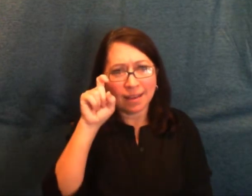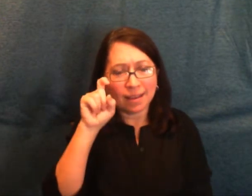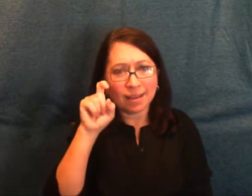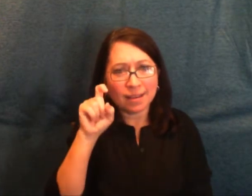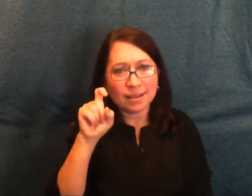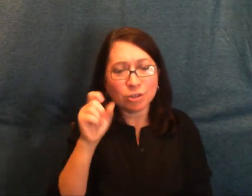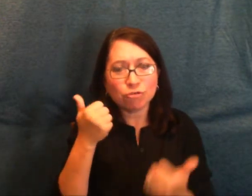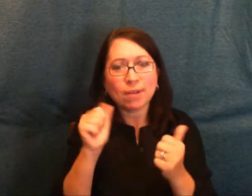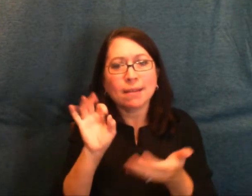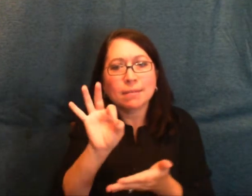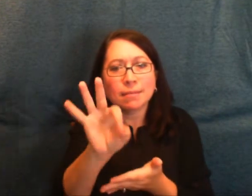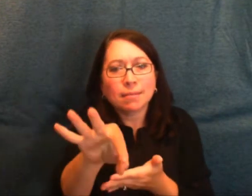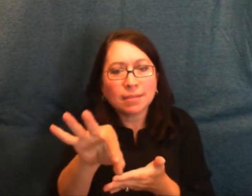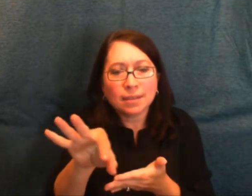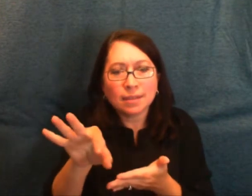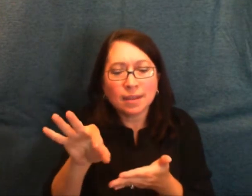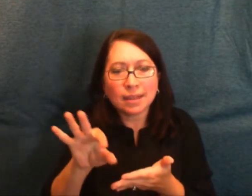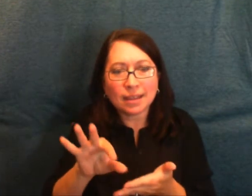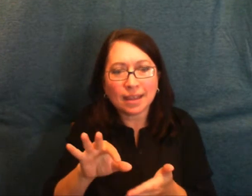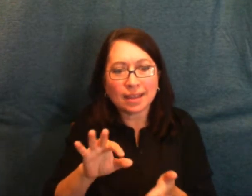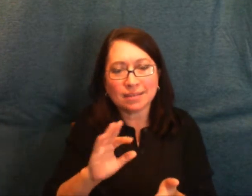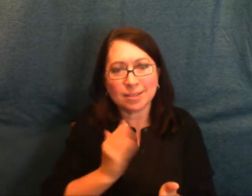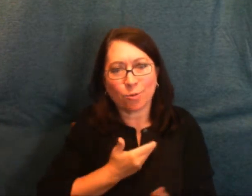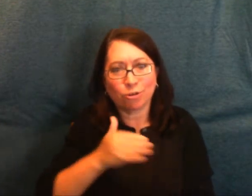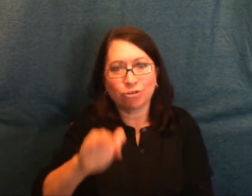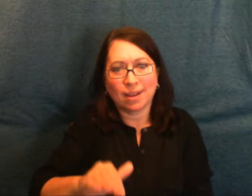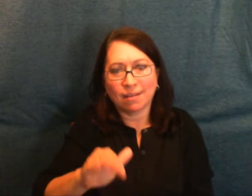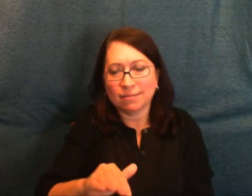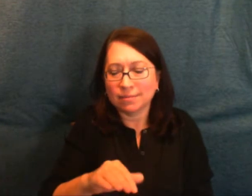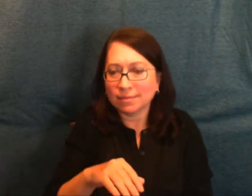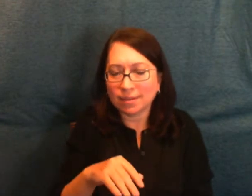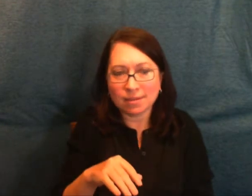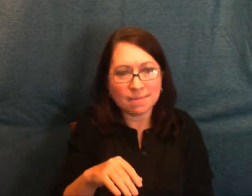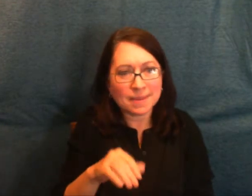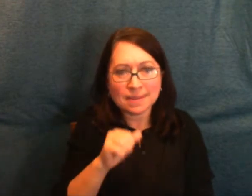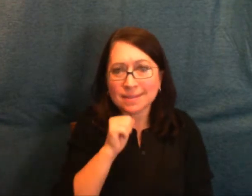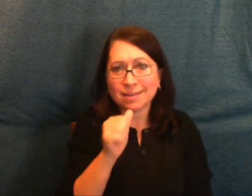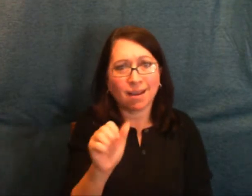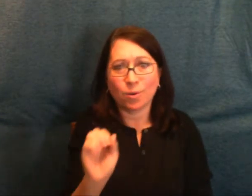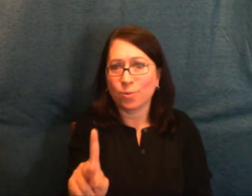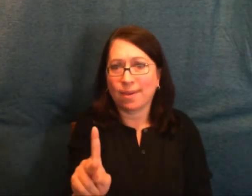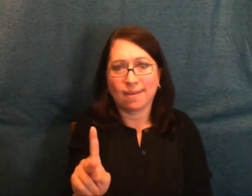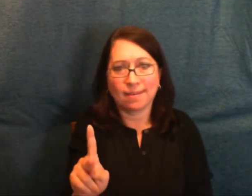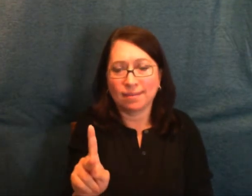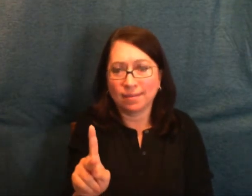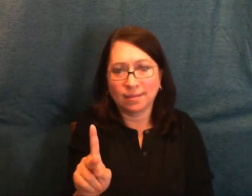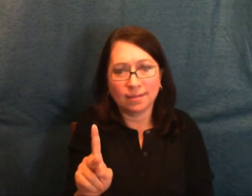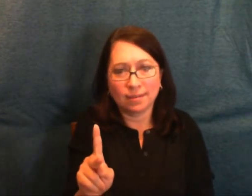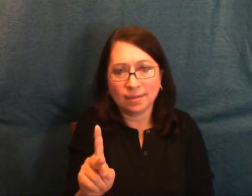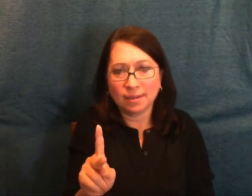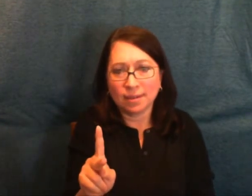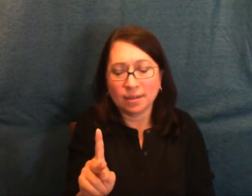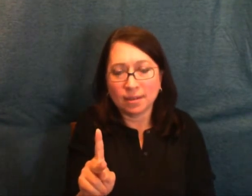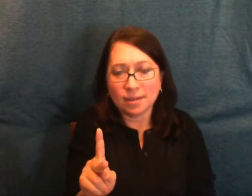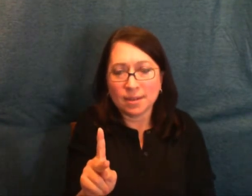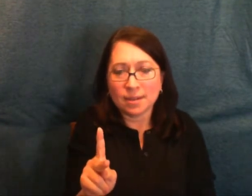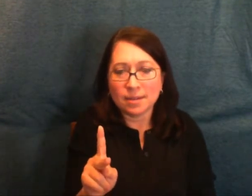very much trying to plant a seed in our child that is just not okay. And so